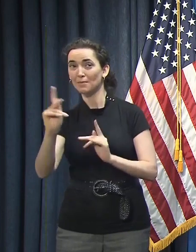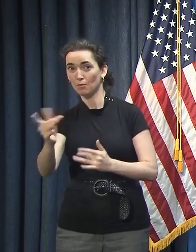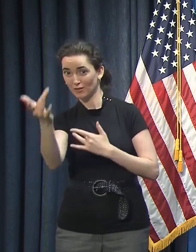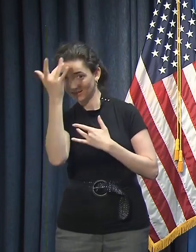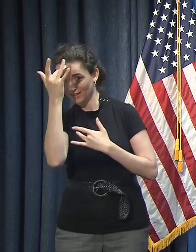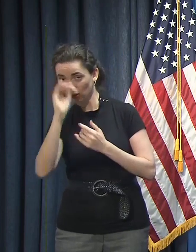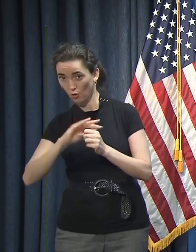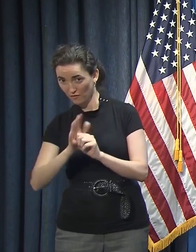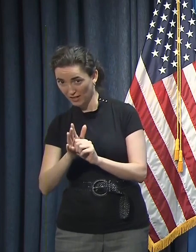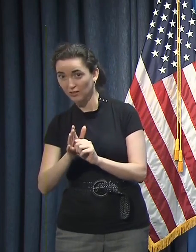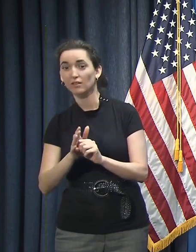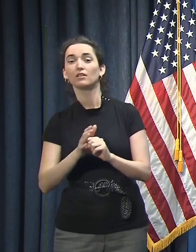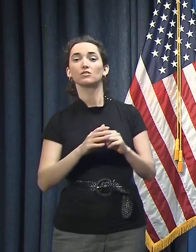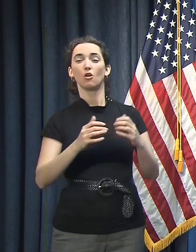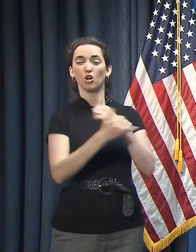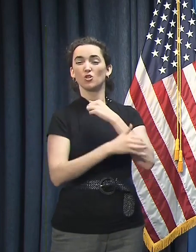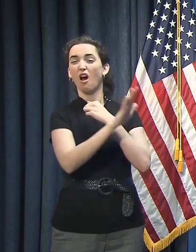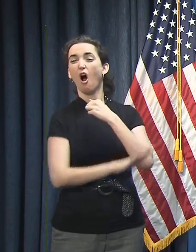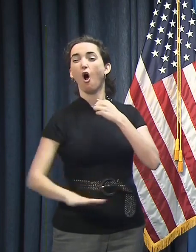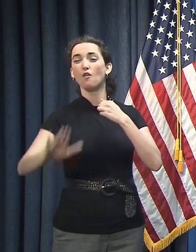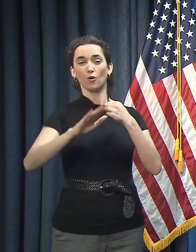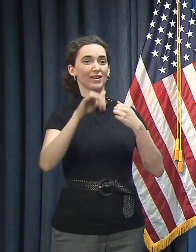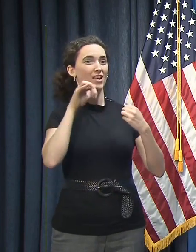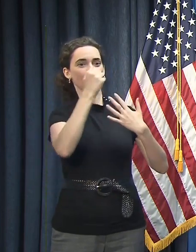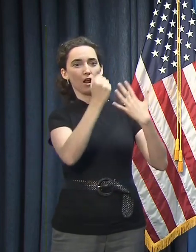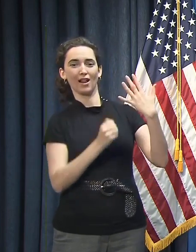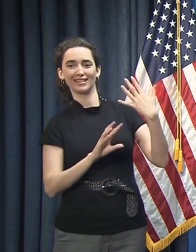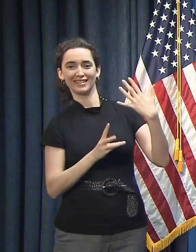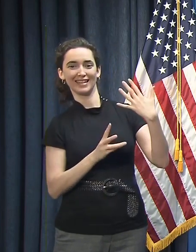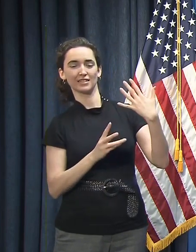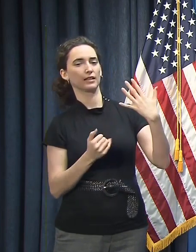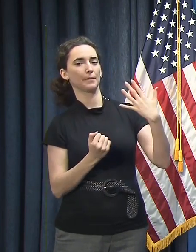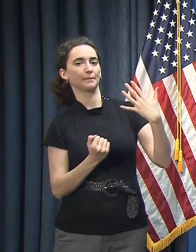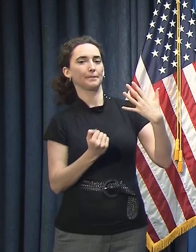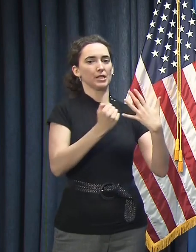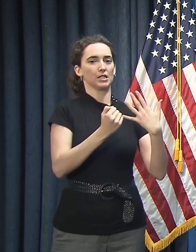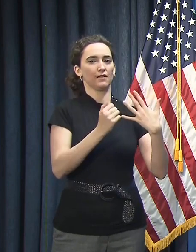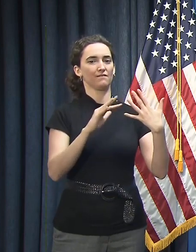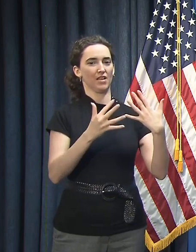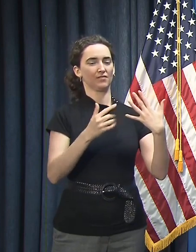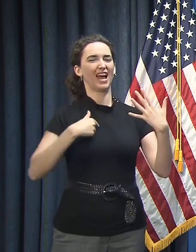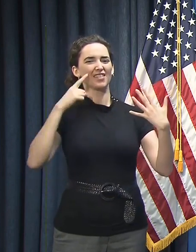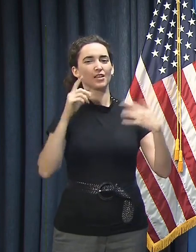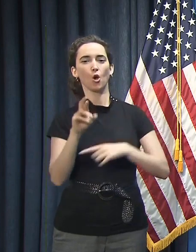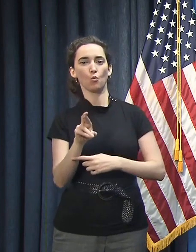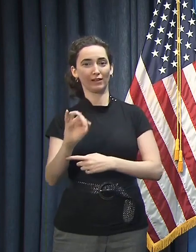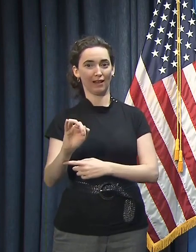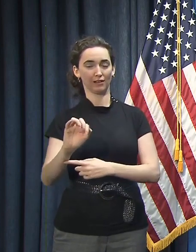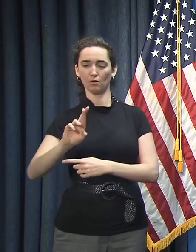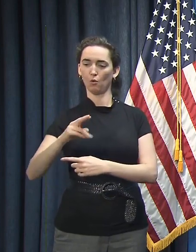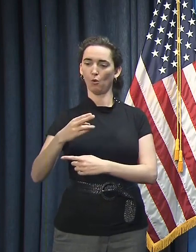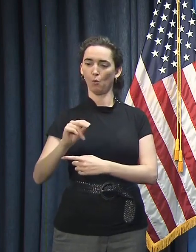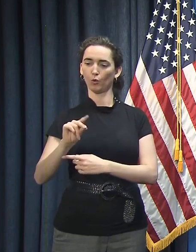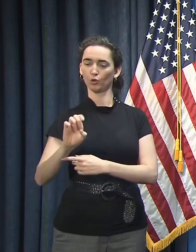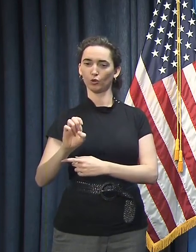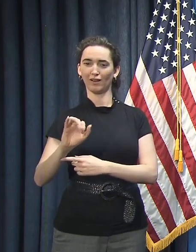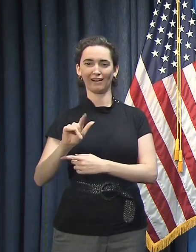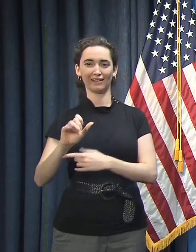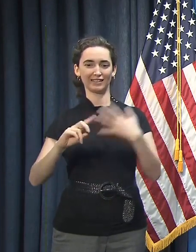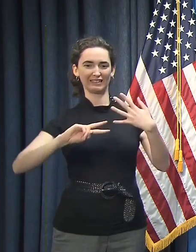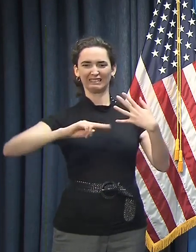So because we had slid down to six yesterday, I think we just traded spots with Rhode Island today. Speaking